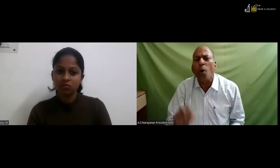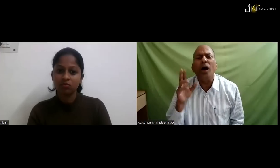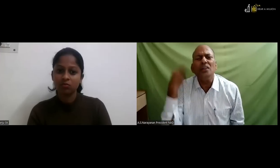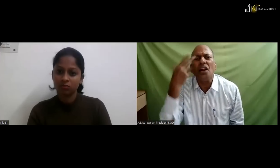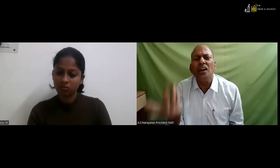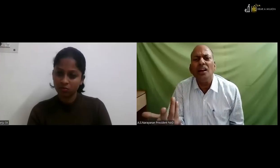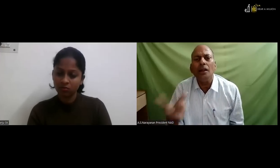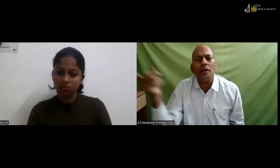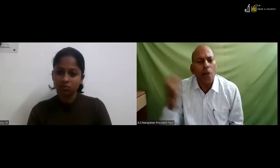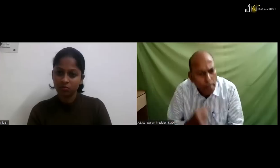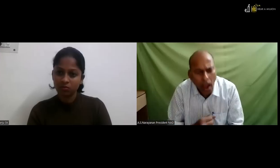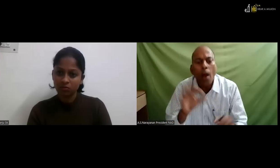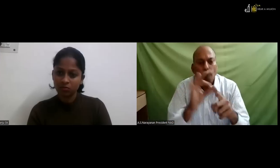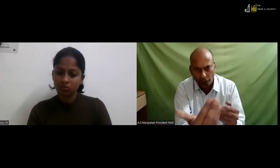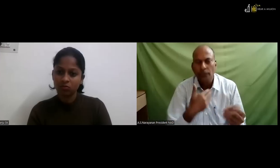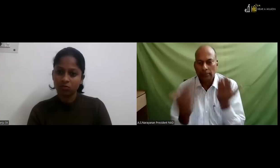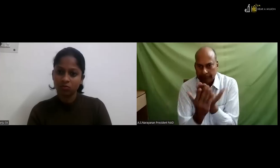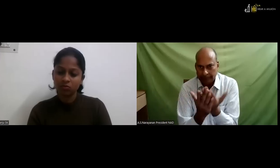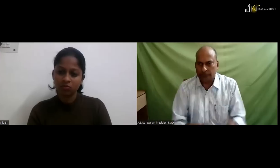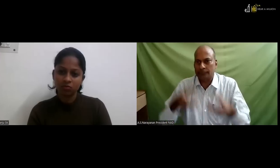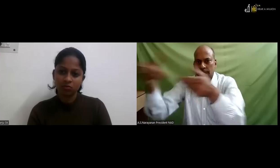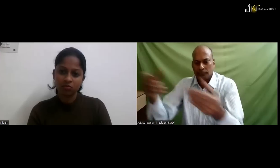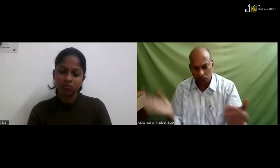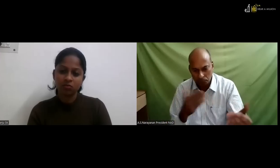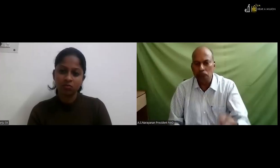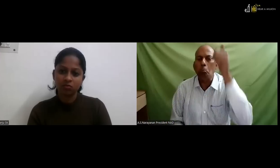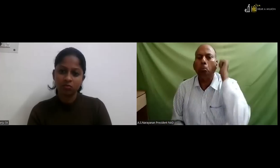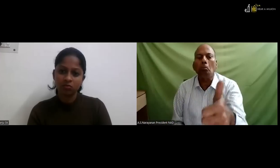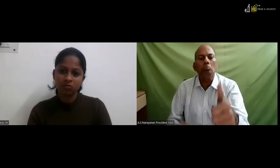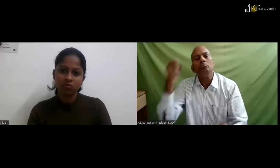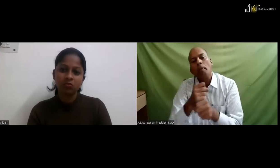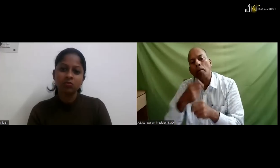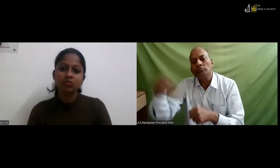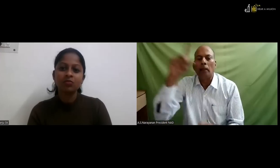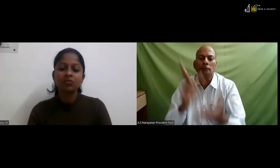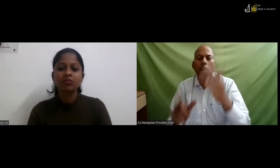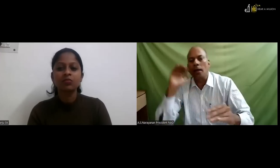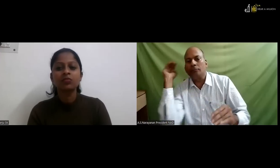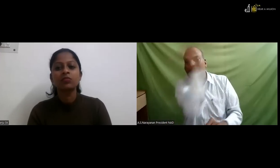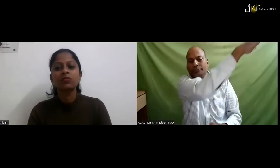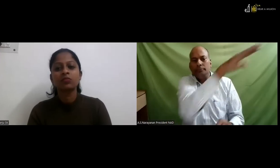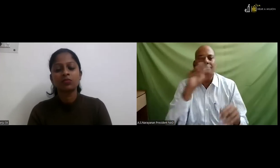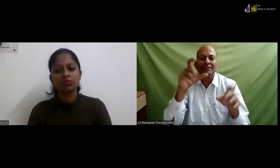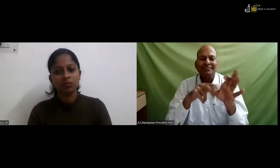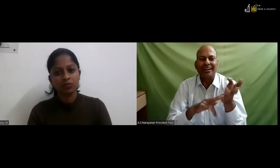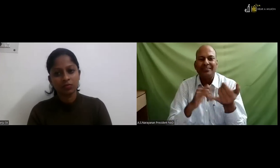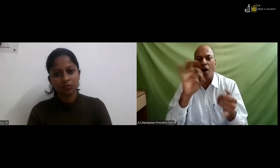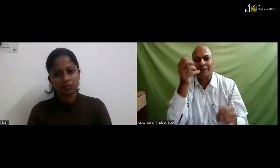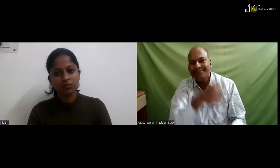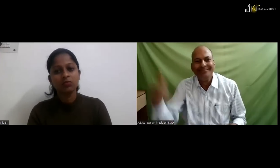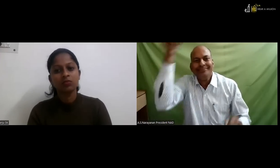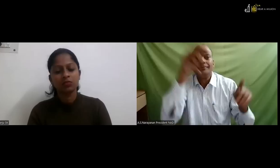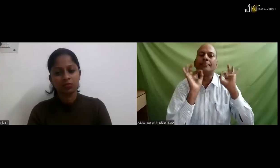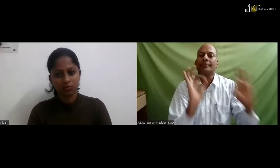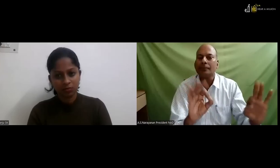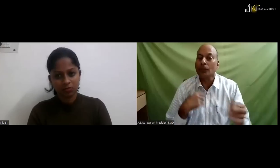Australia, we have in many other places. So where are the proofs? So they asked me, and I just shared that. See, these are